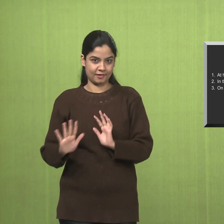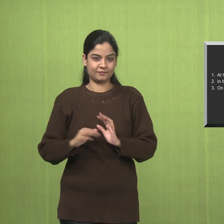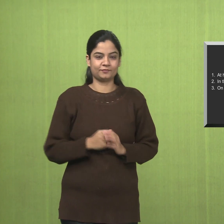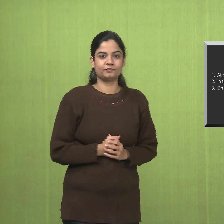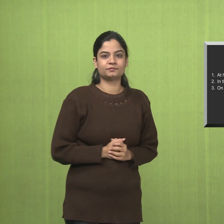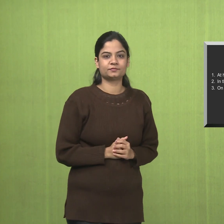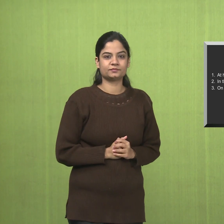3.